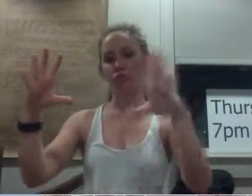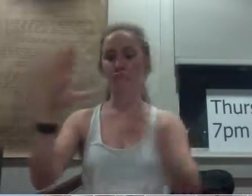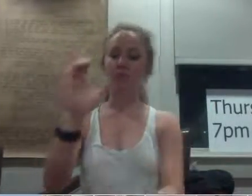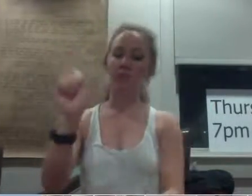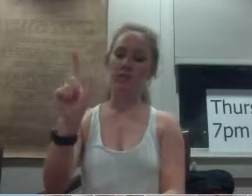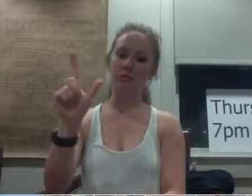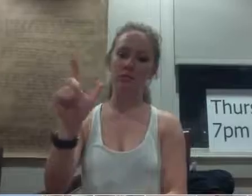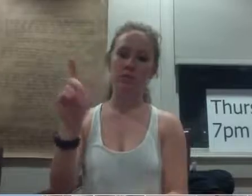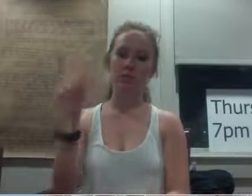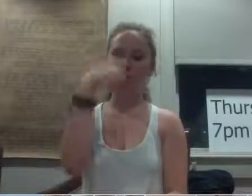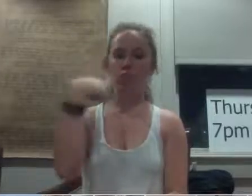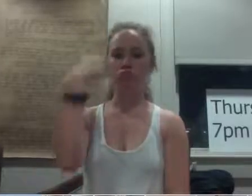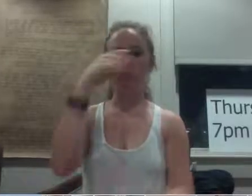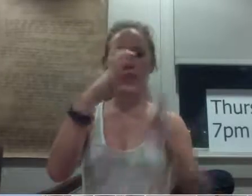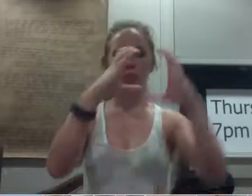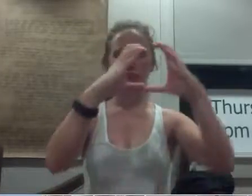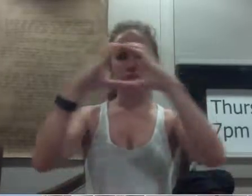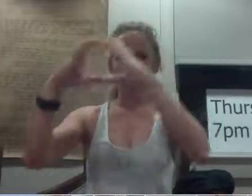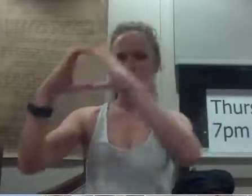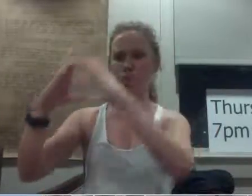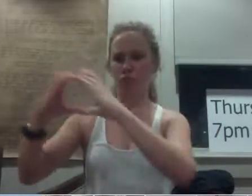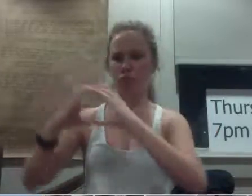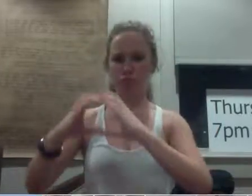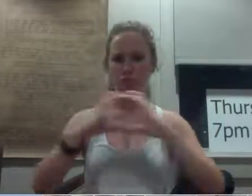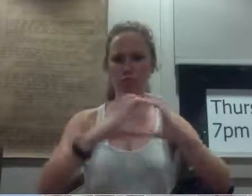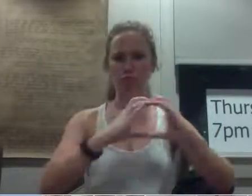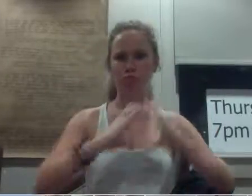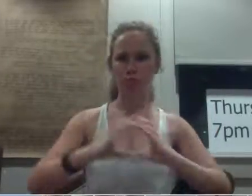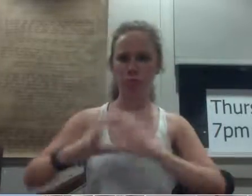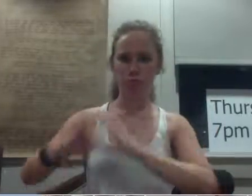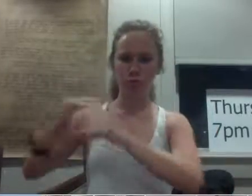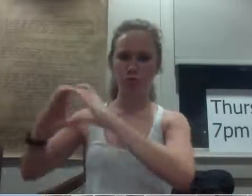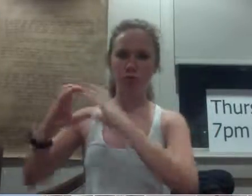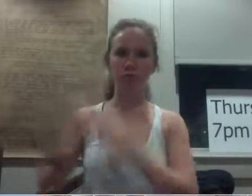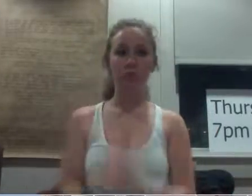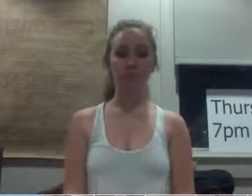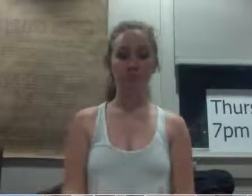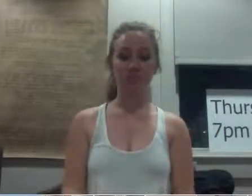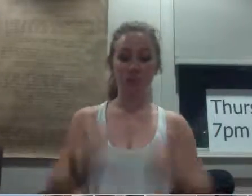Plant cells look like boxes.